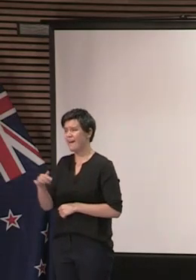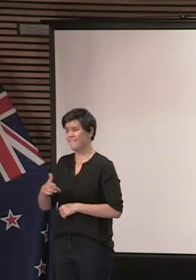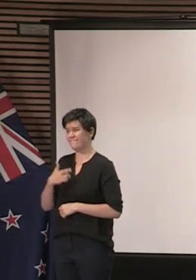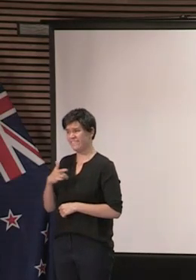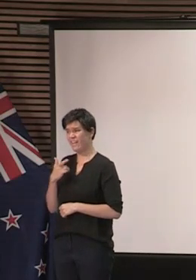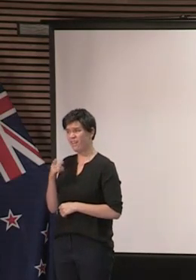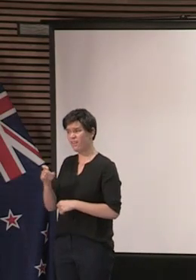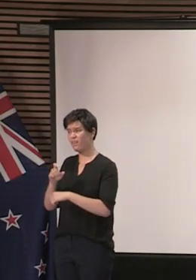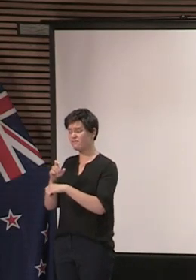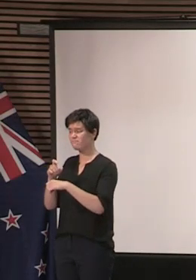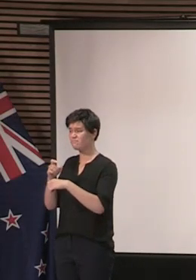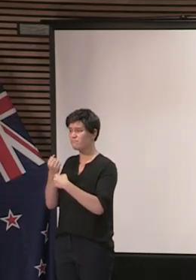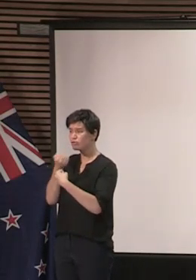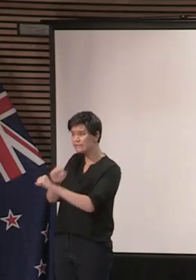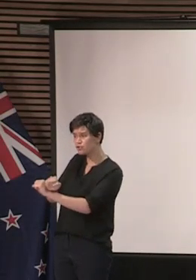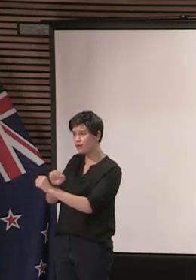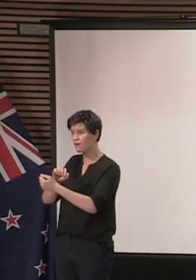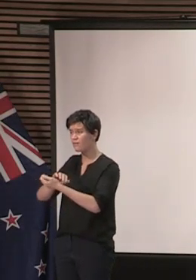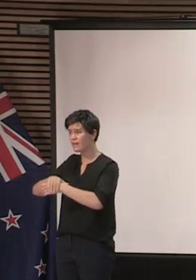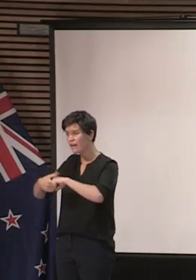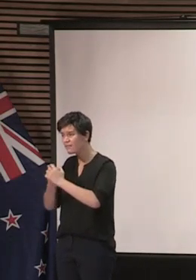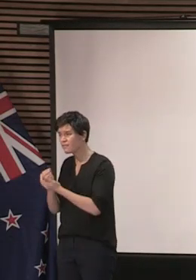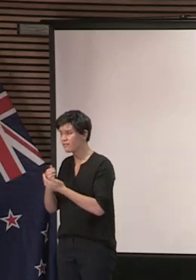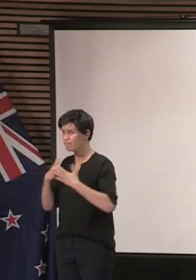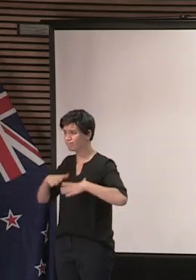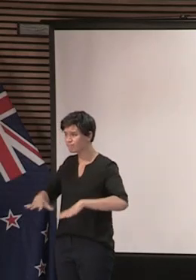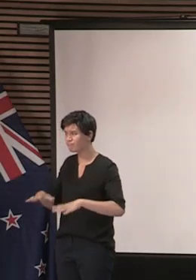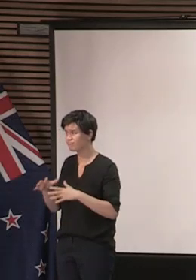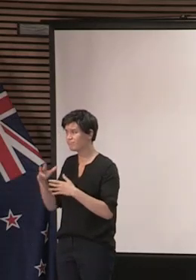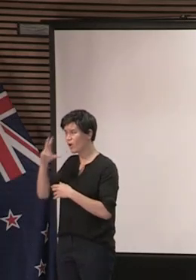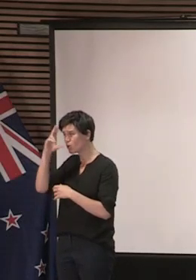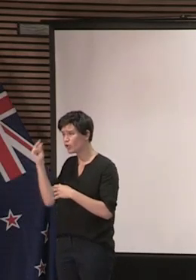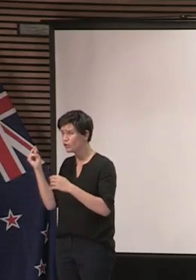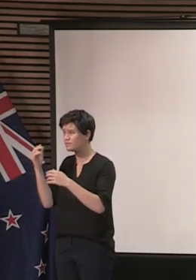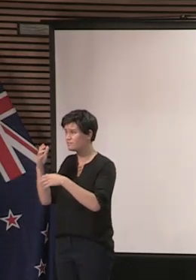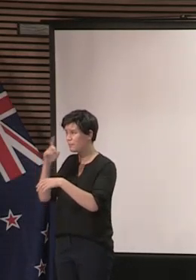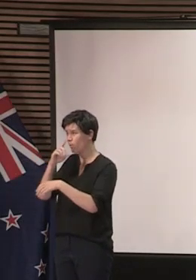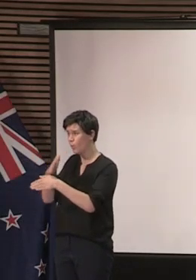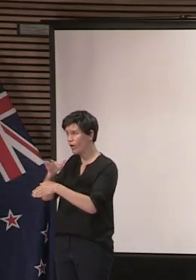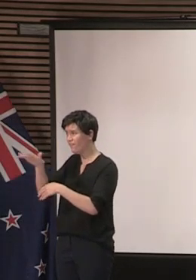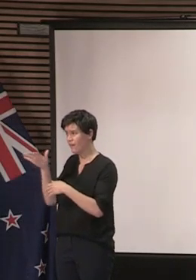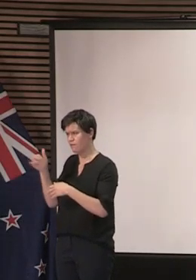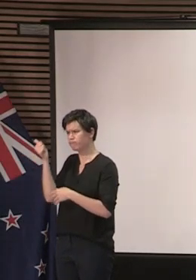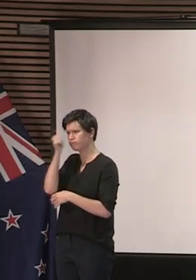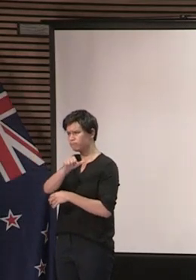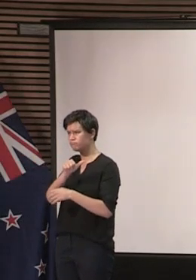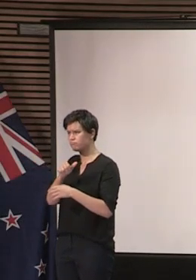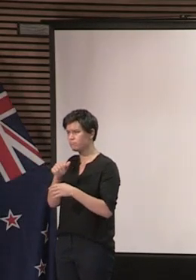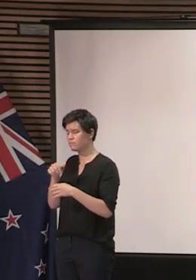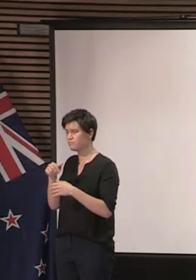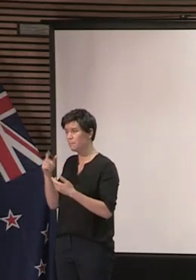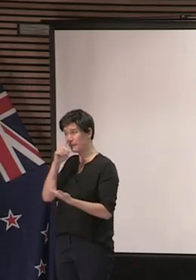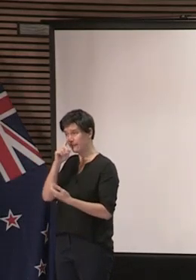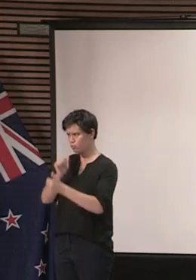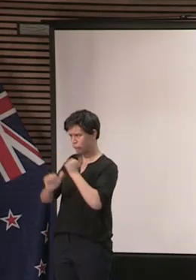specialists and the nurses there are very, very good at both identifying what needs to happen and also training staff in the